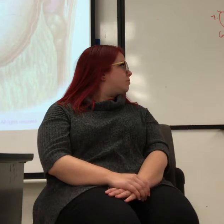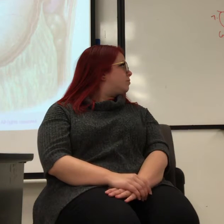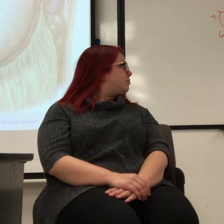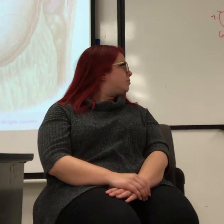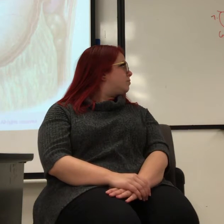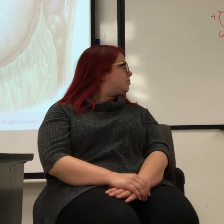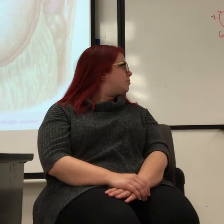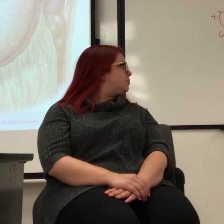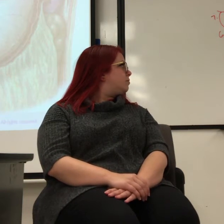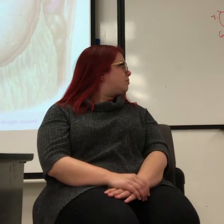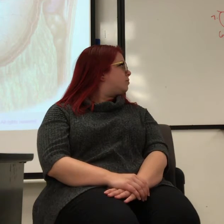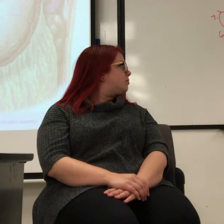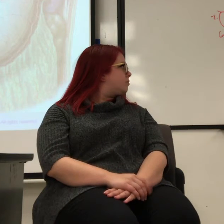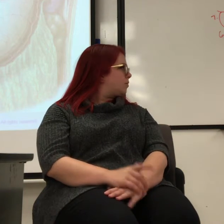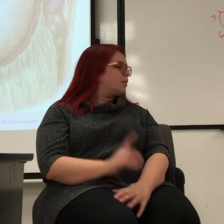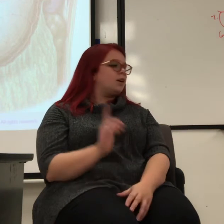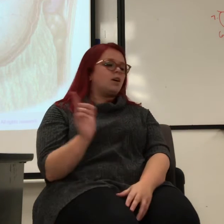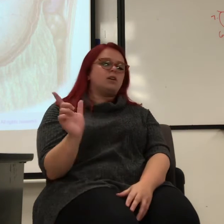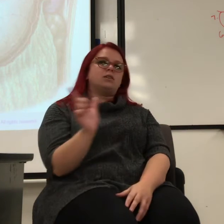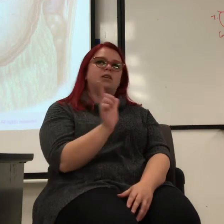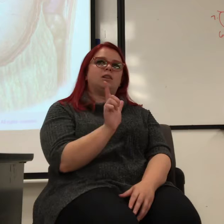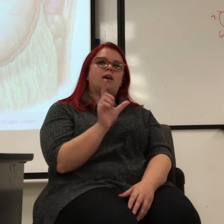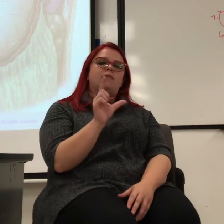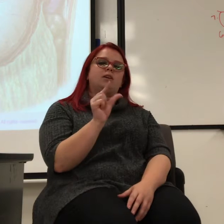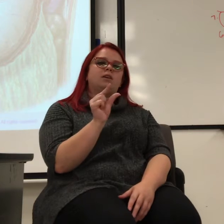Yeah, left gastro-omental artery.